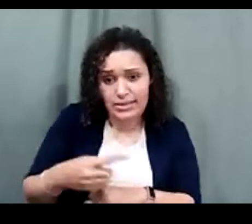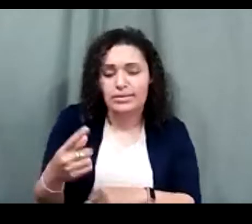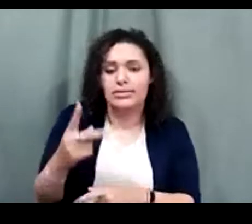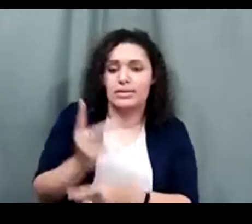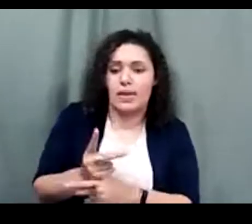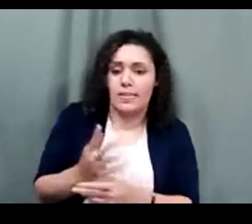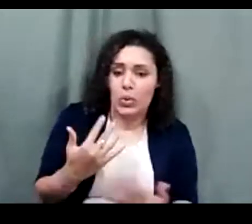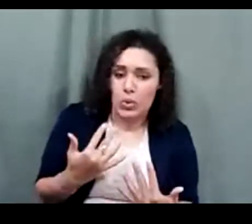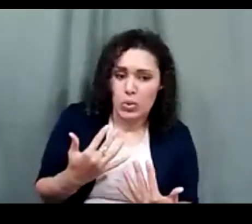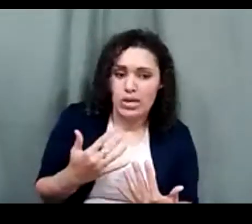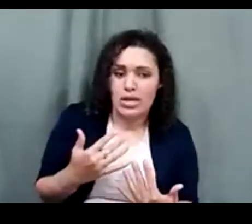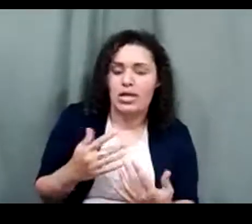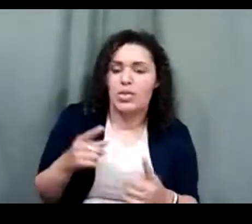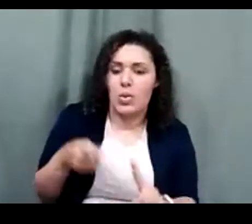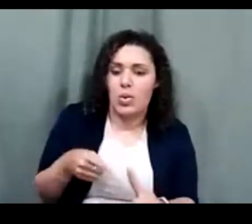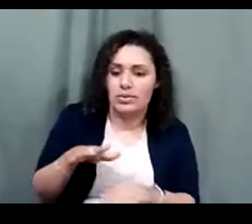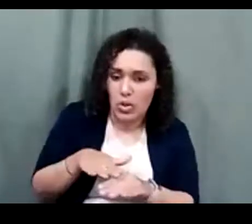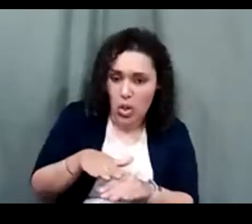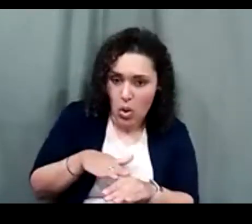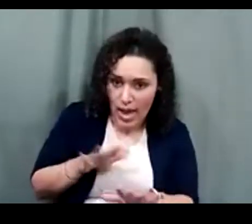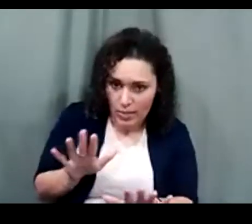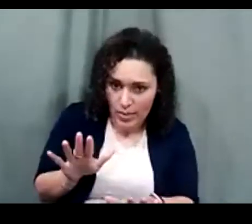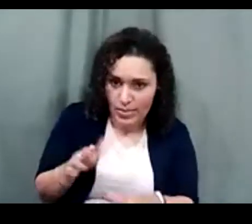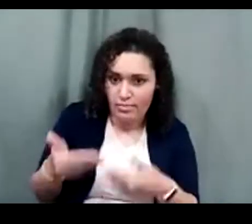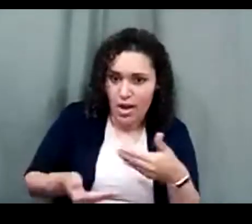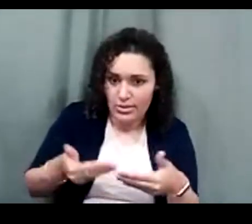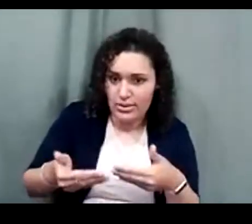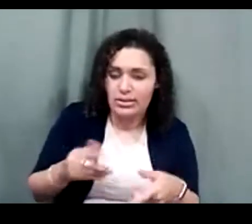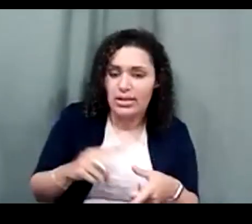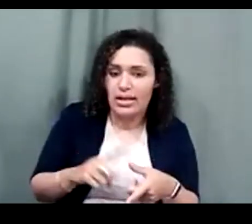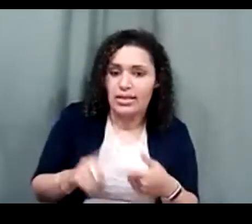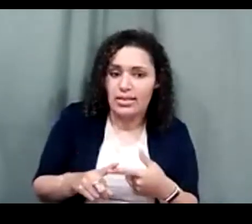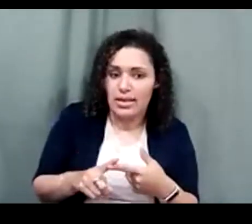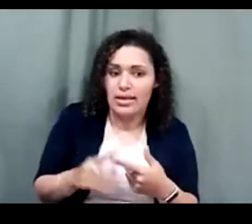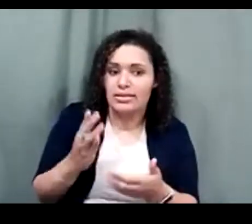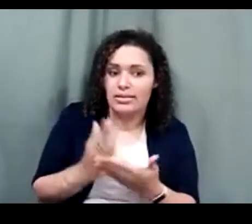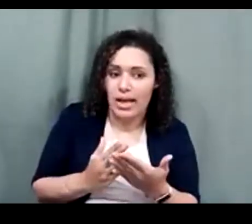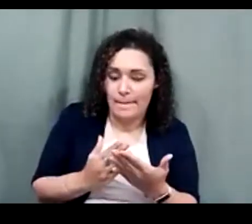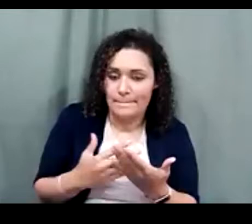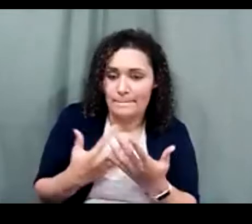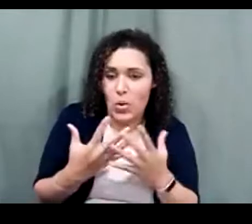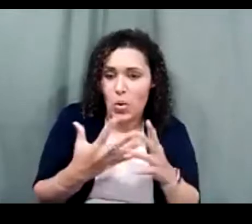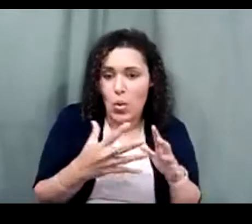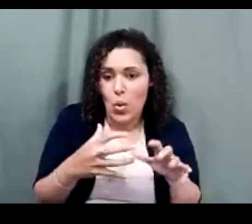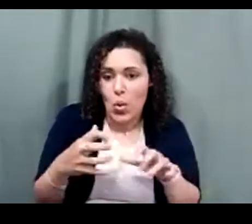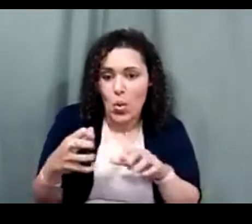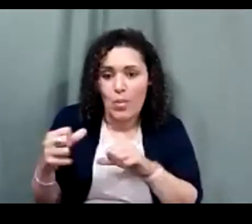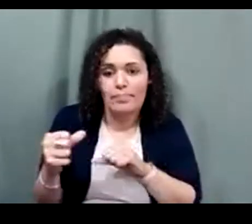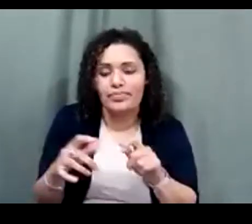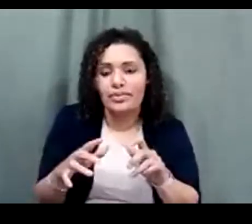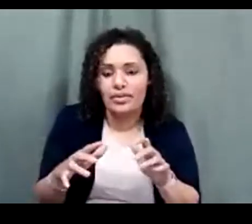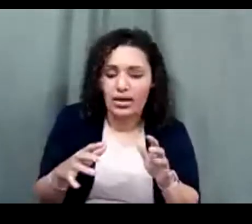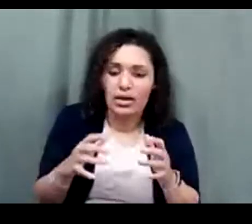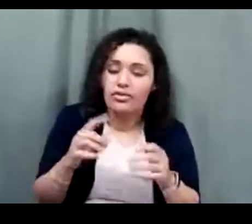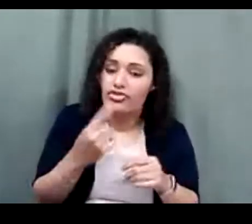yeast down before, let it sit, and then to just start getting some extraction. And for the reds, we really do want a lot of